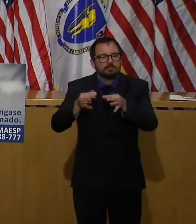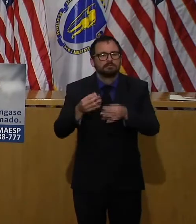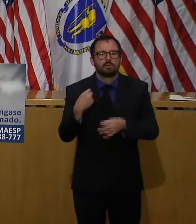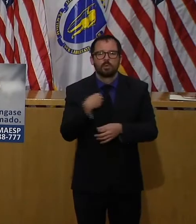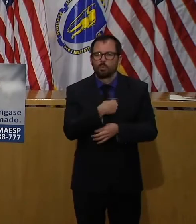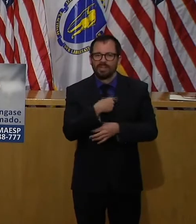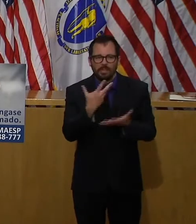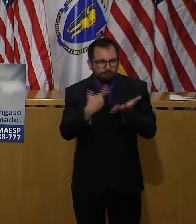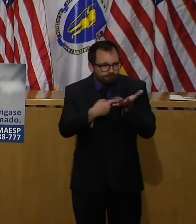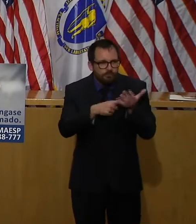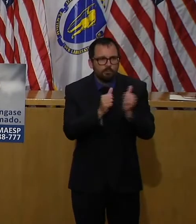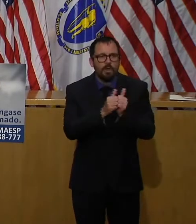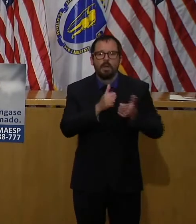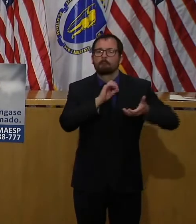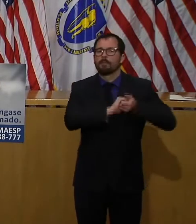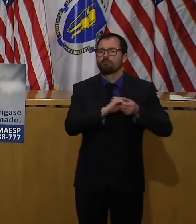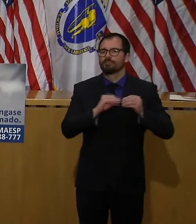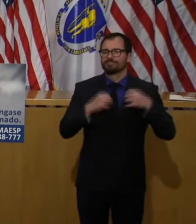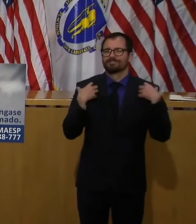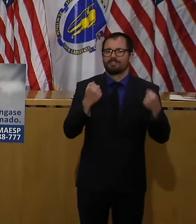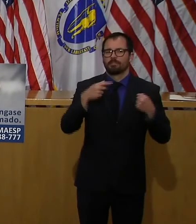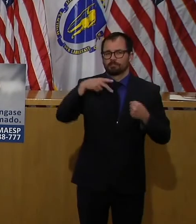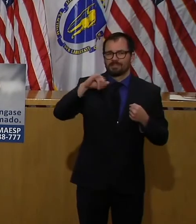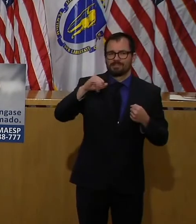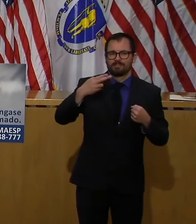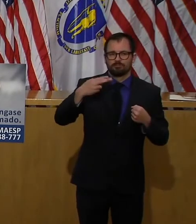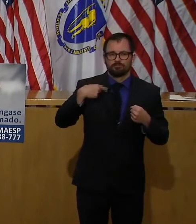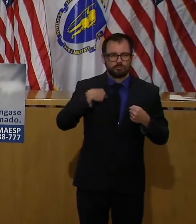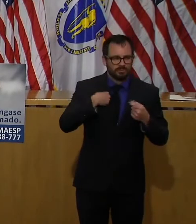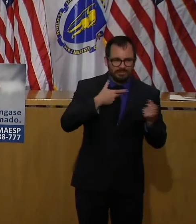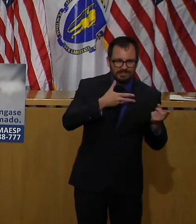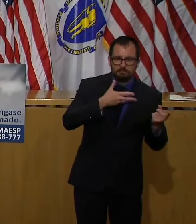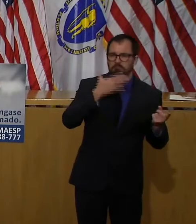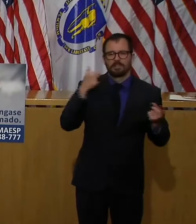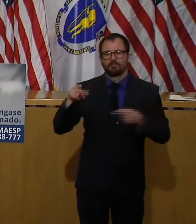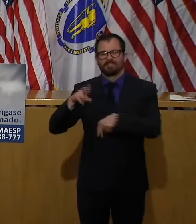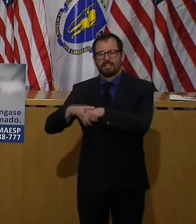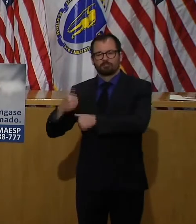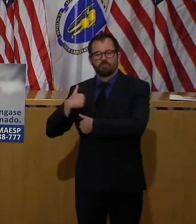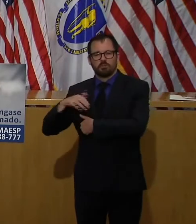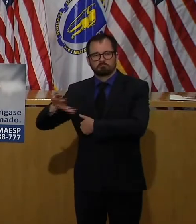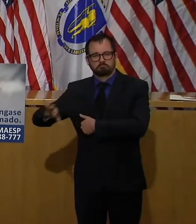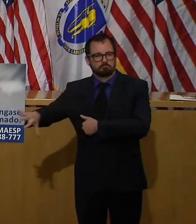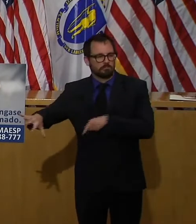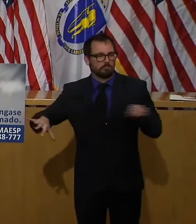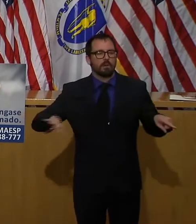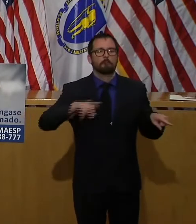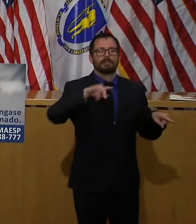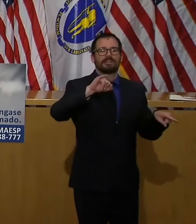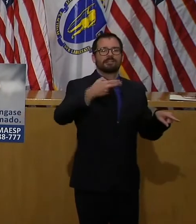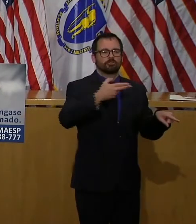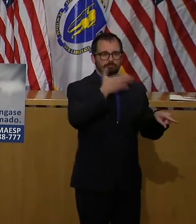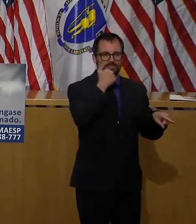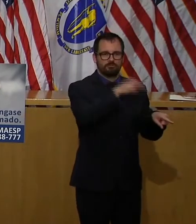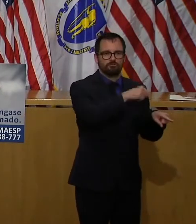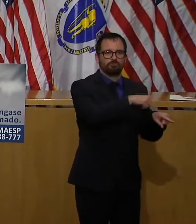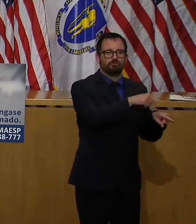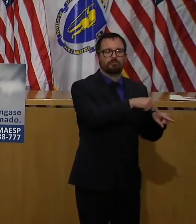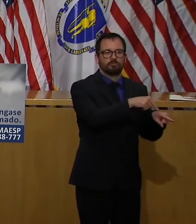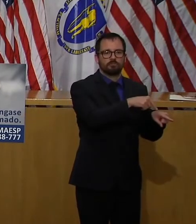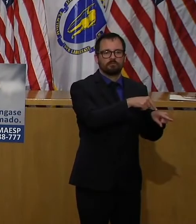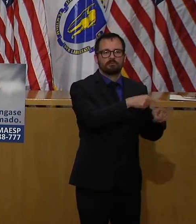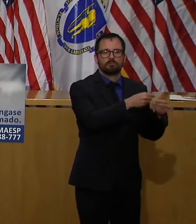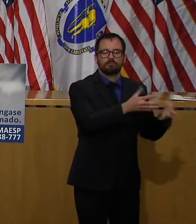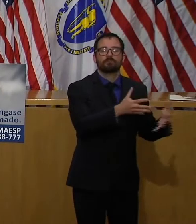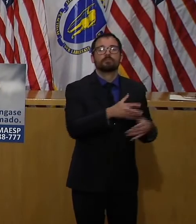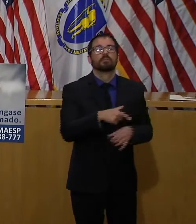door, front door for people than the National Guard. They can deal with all the language issues that people have. They can deal with all the cultural issues